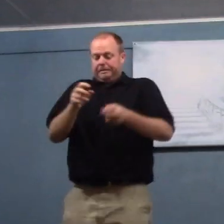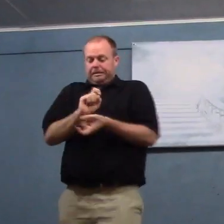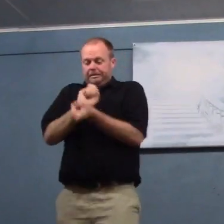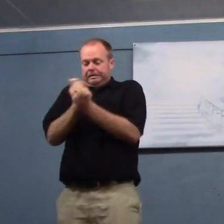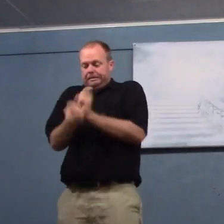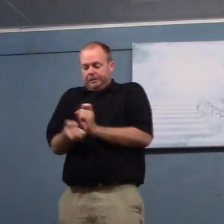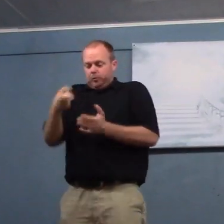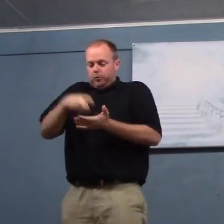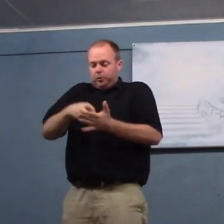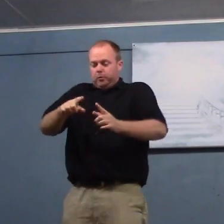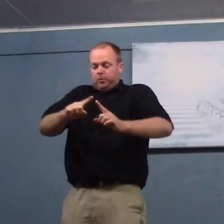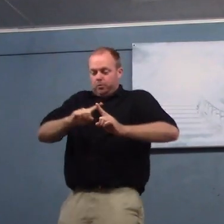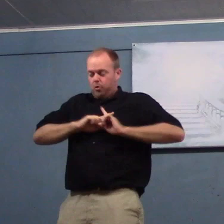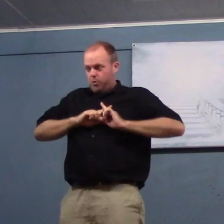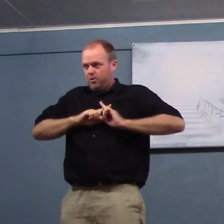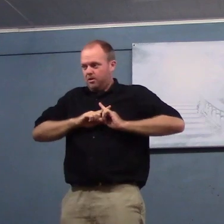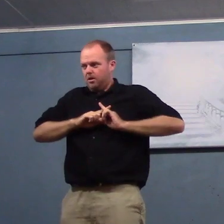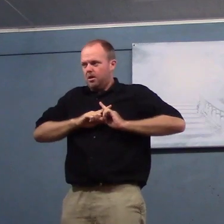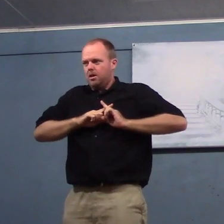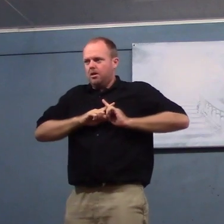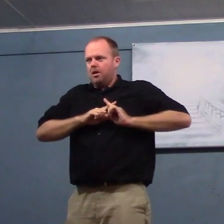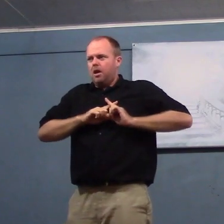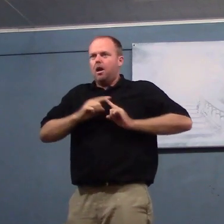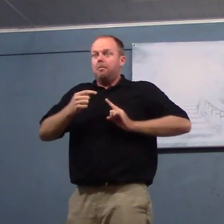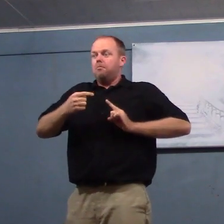that had an experience, a change of heart.